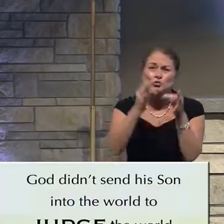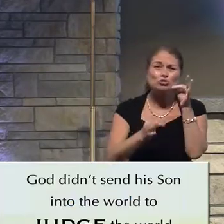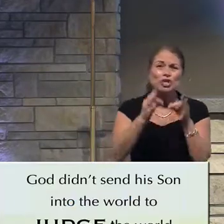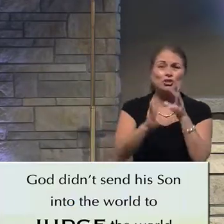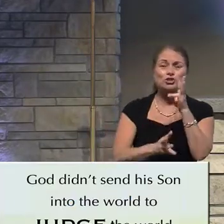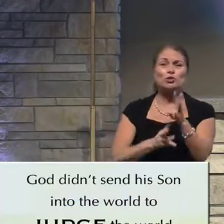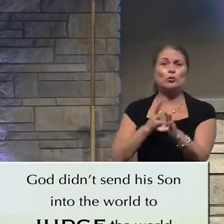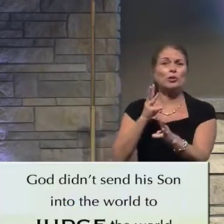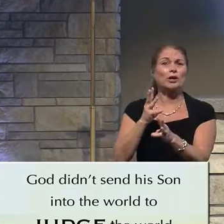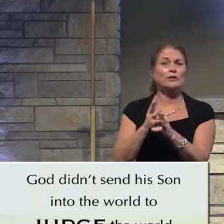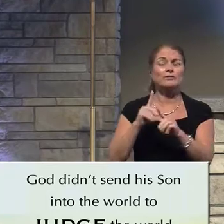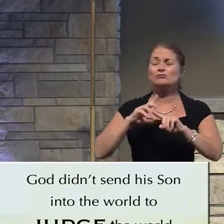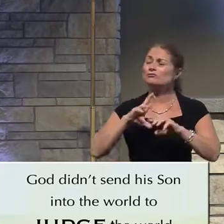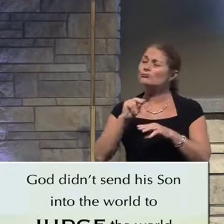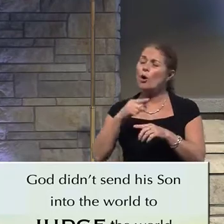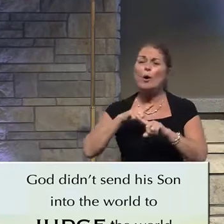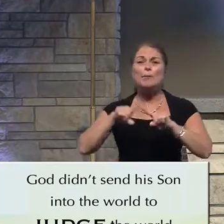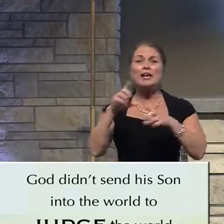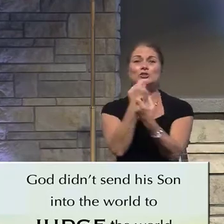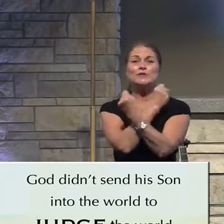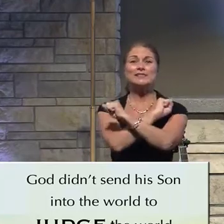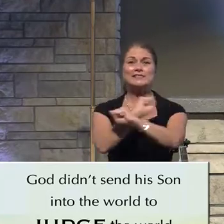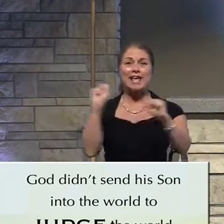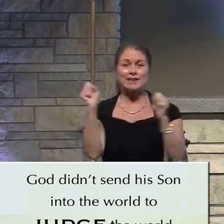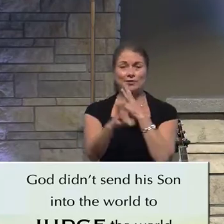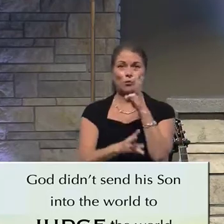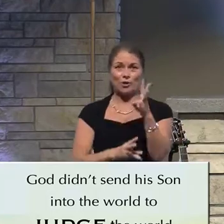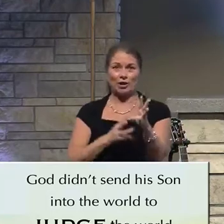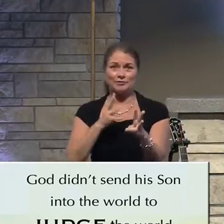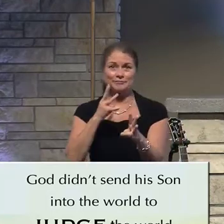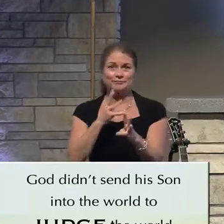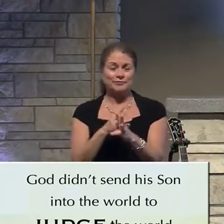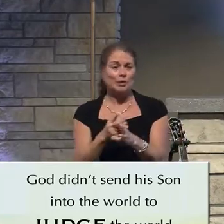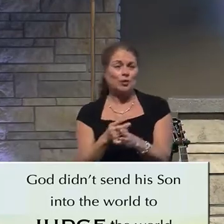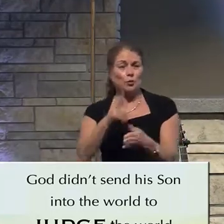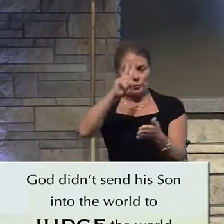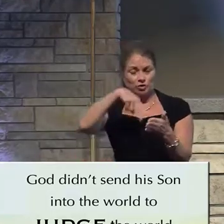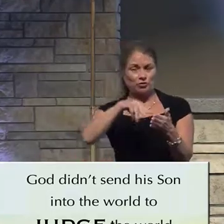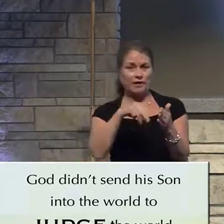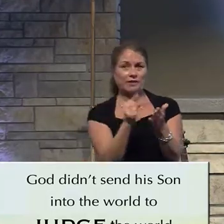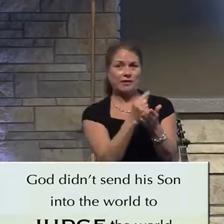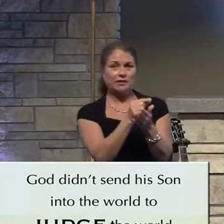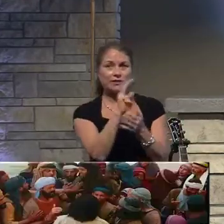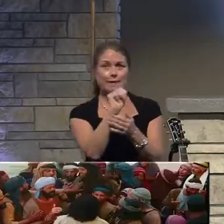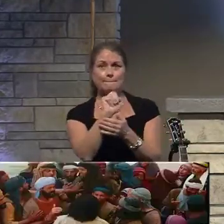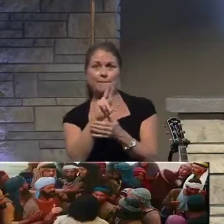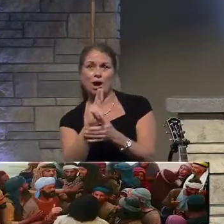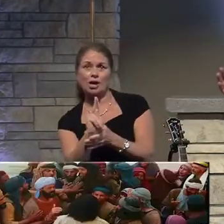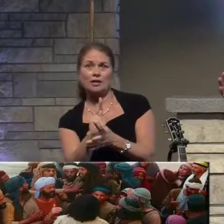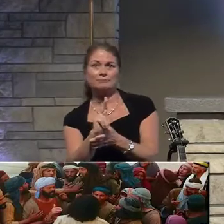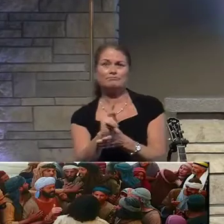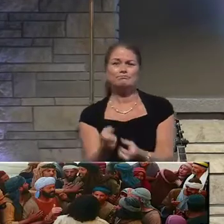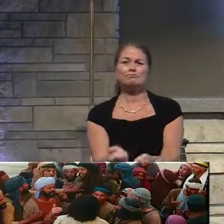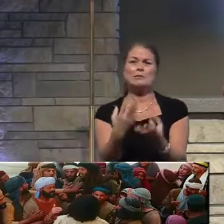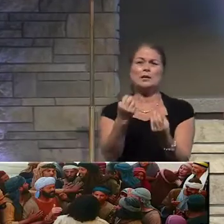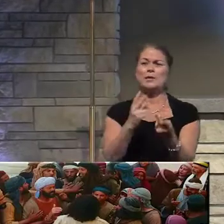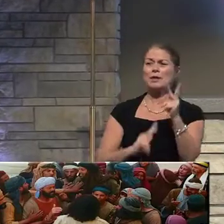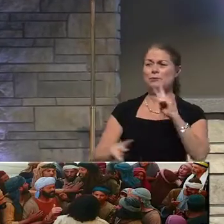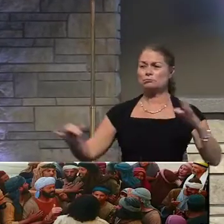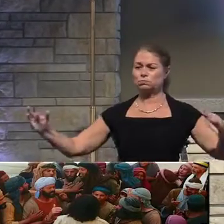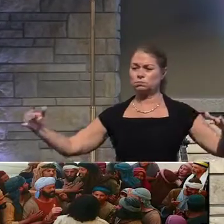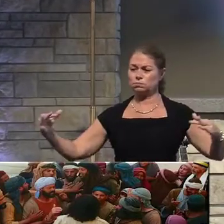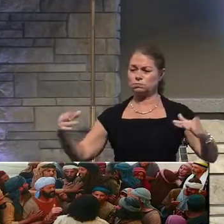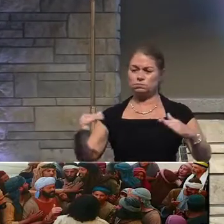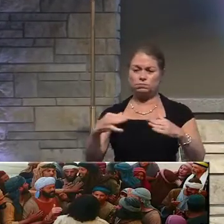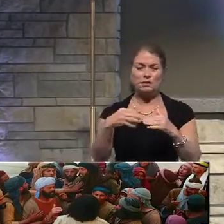world, but to save the world. When you look at the Gospel of Mark, crowds of people began to